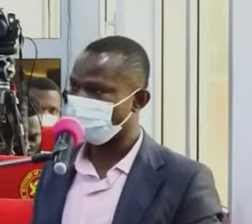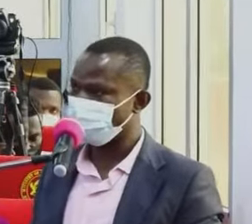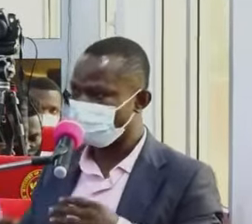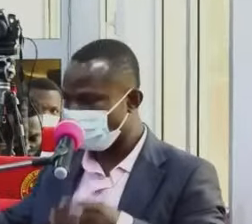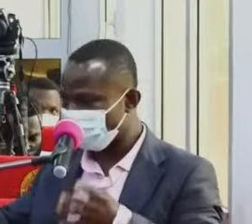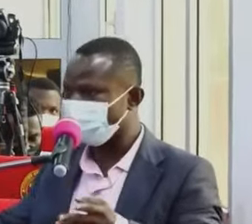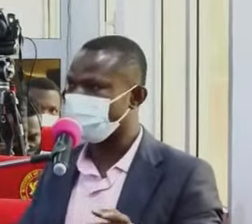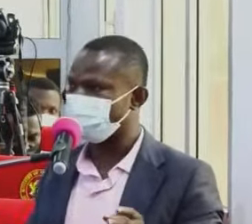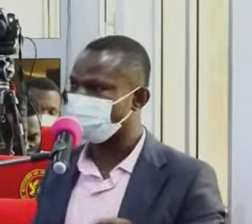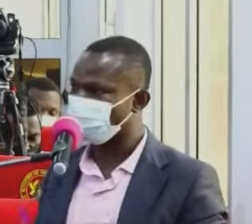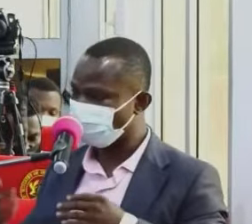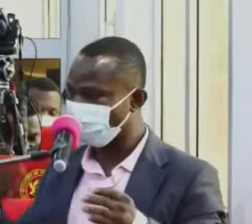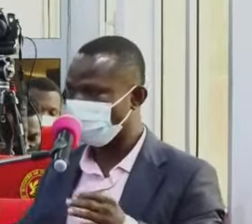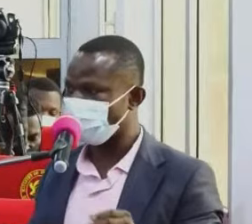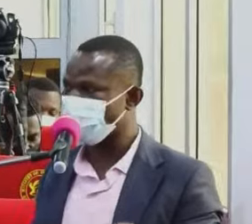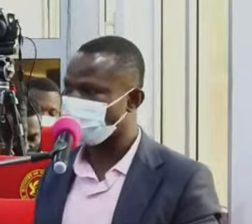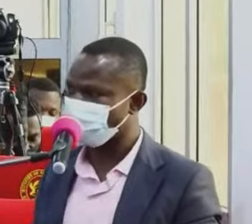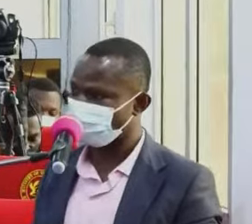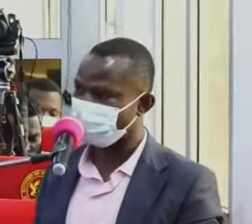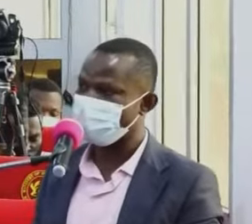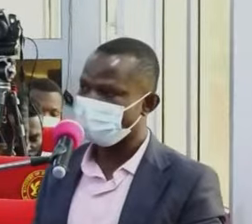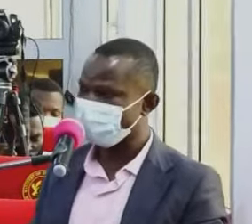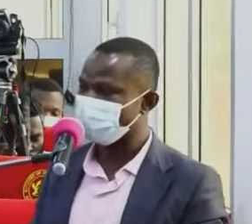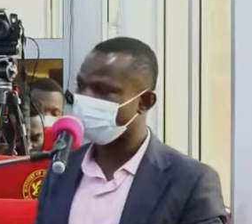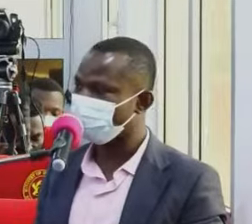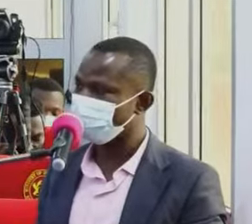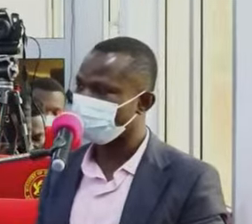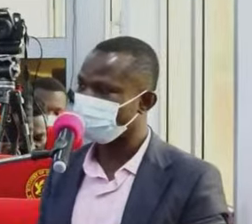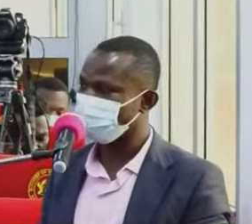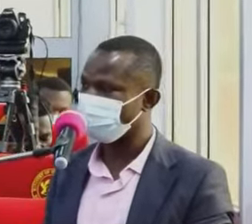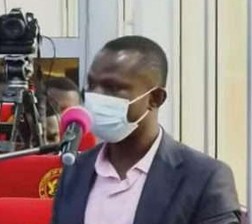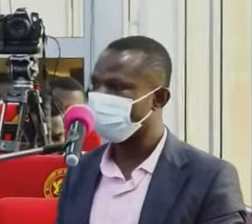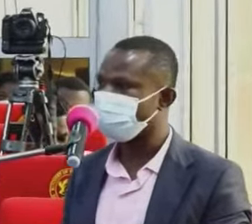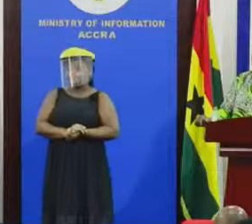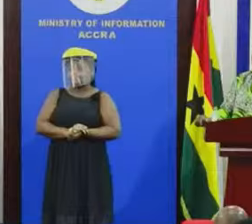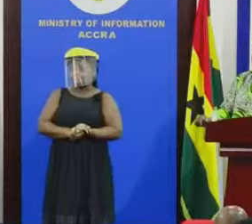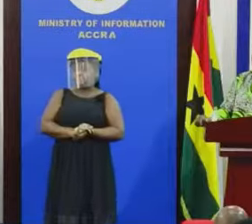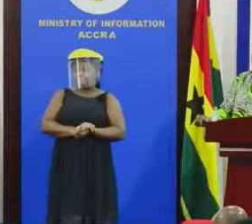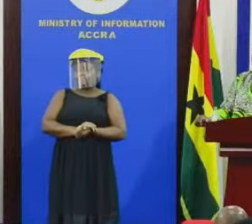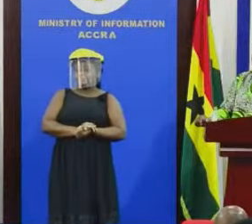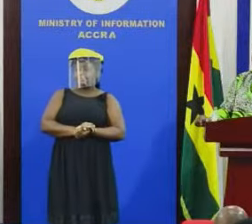them in helping getting to know the whereabouts of Mr. Essien?